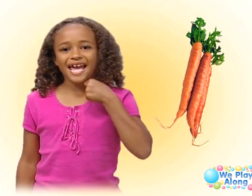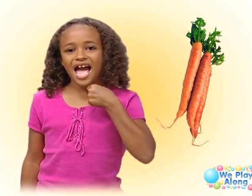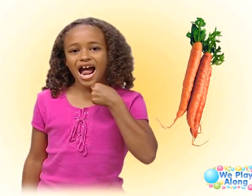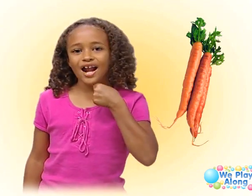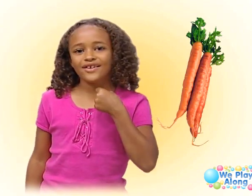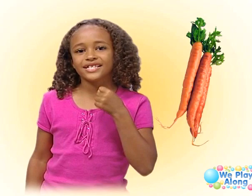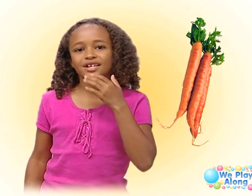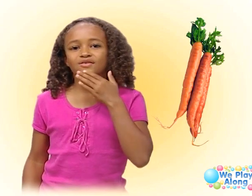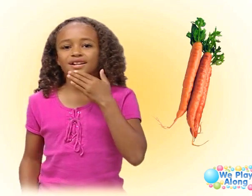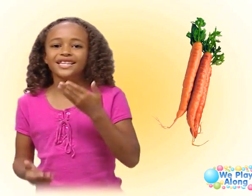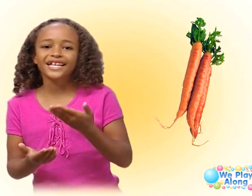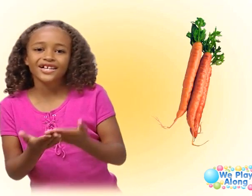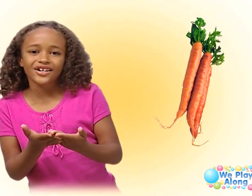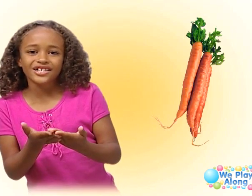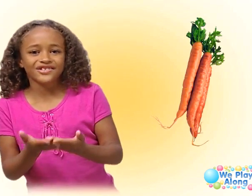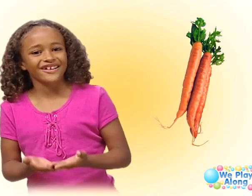carrots, a really good treat.